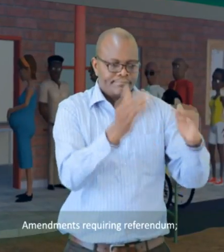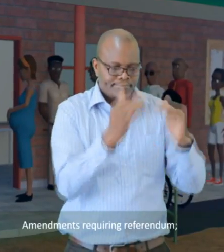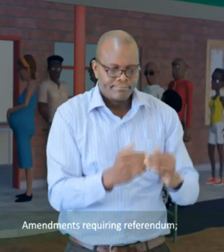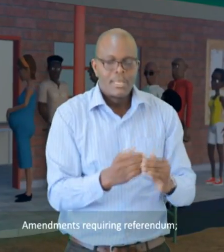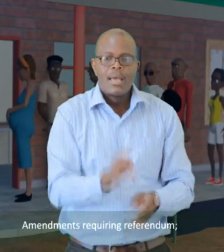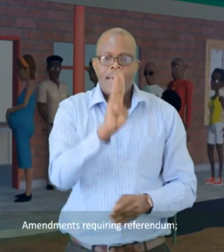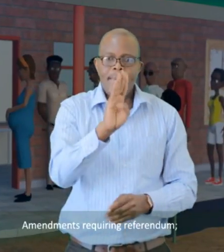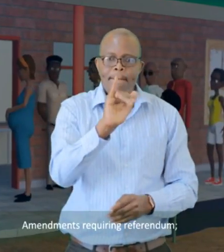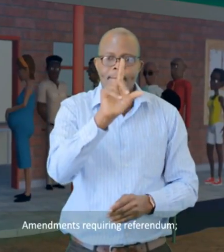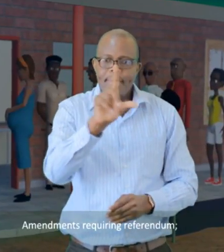Amendments requiring referendum.